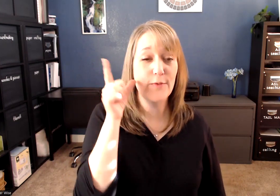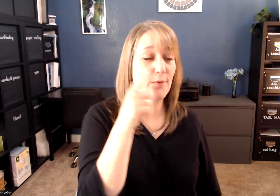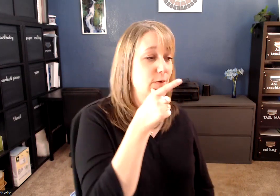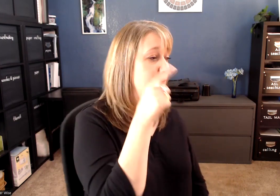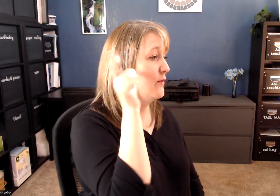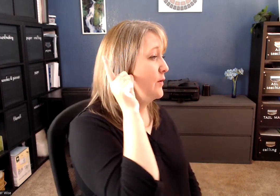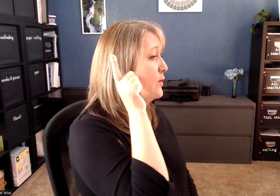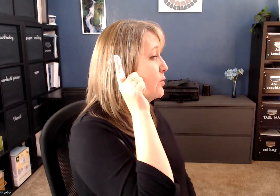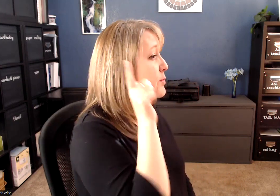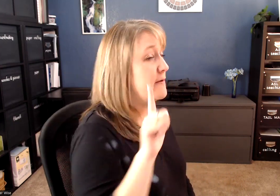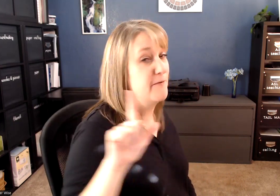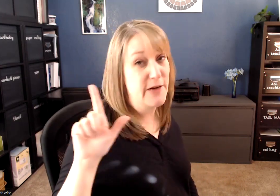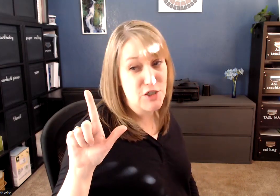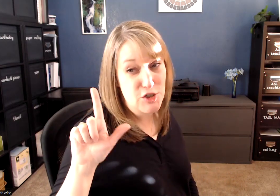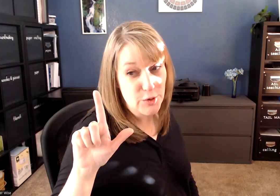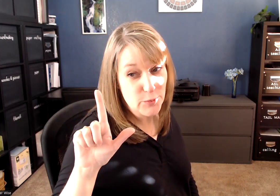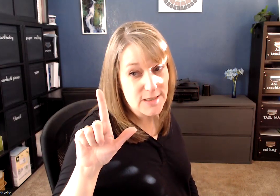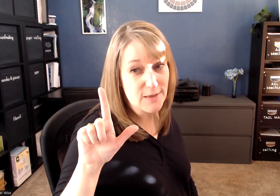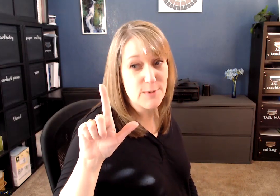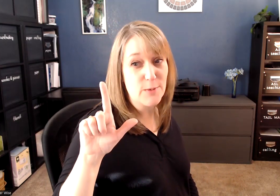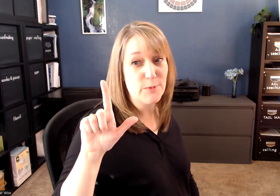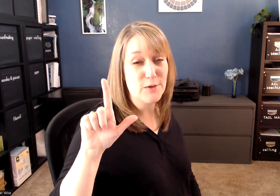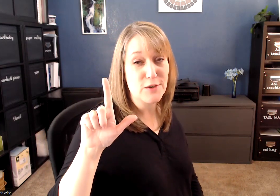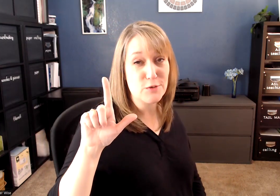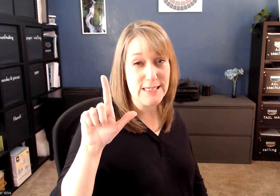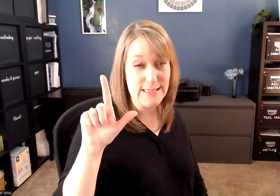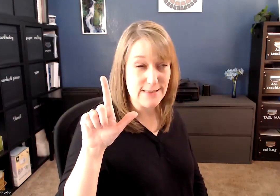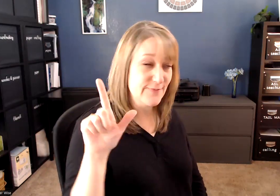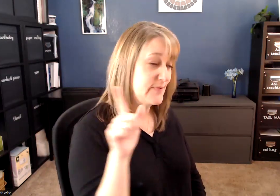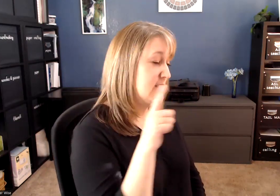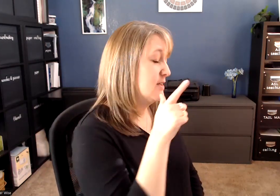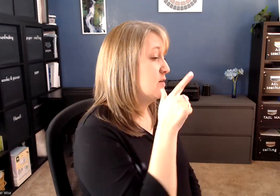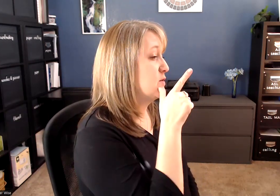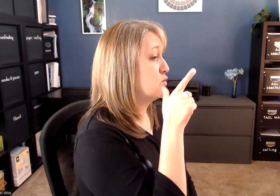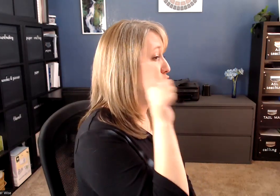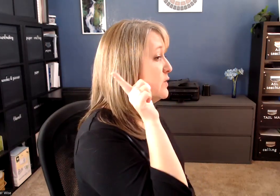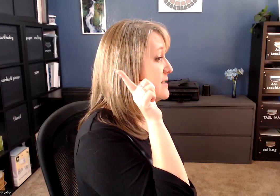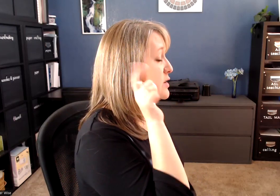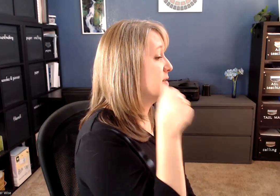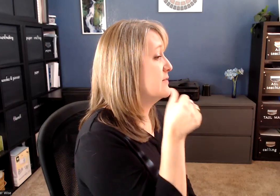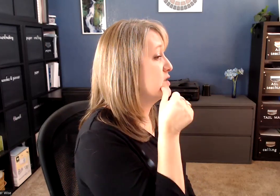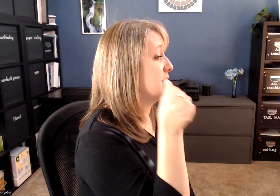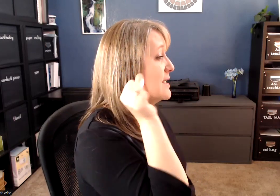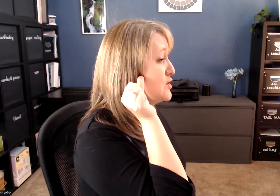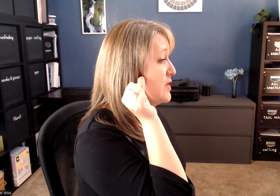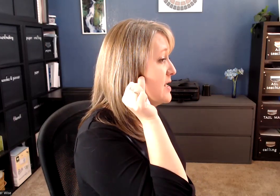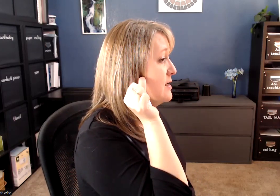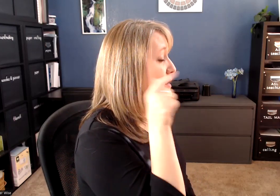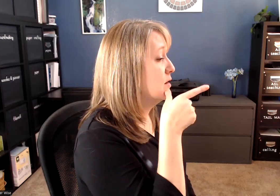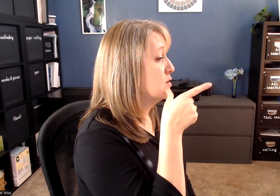Remember the French 2 we talked about when we learned our 20s? So 2 days ago, instead of just yesterday,